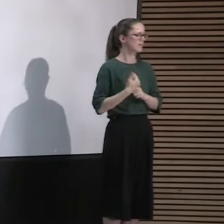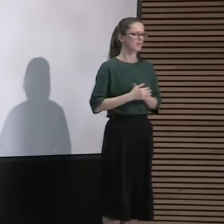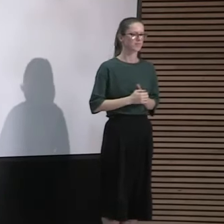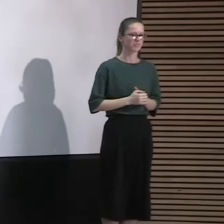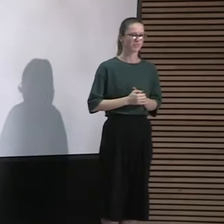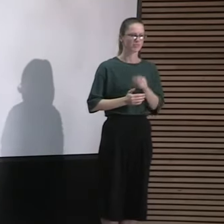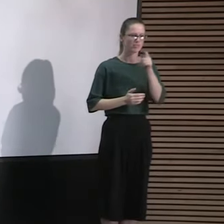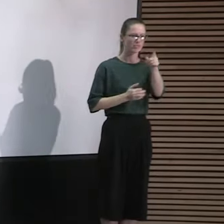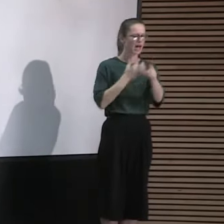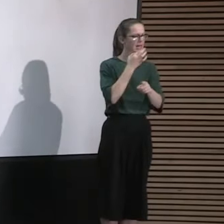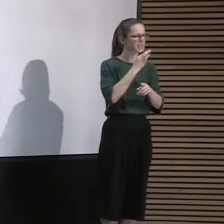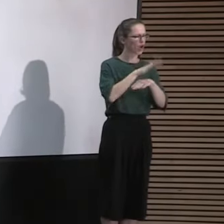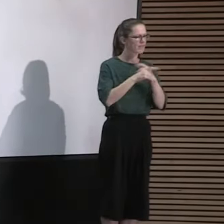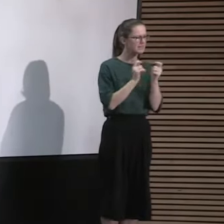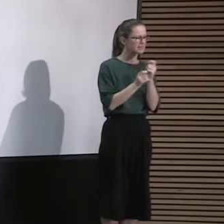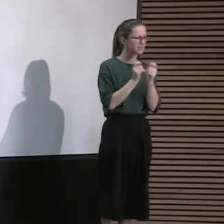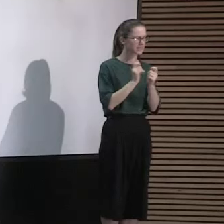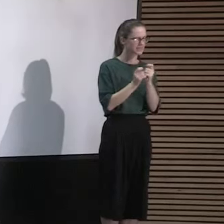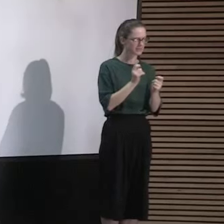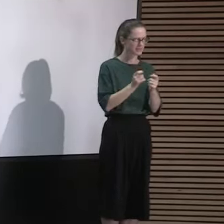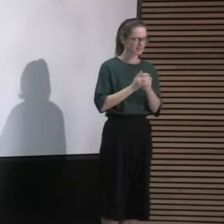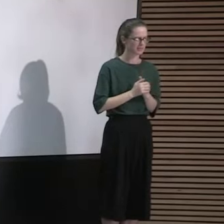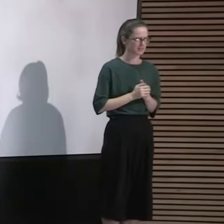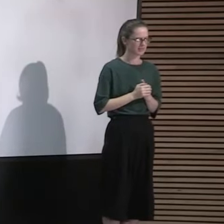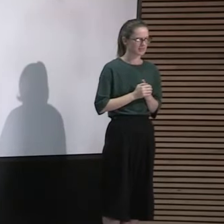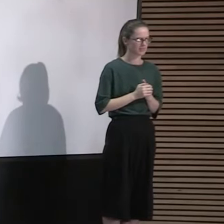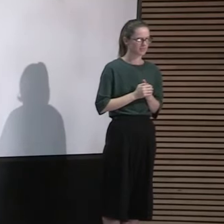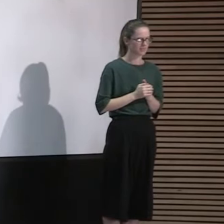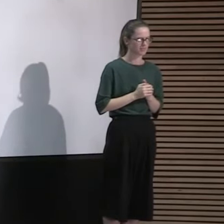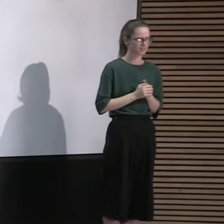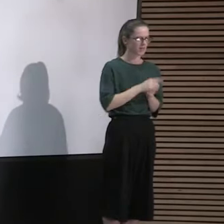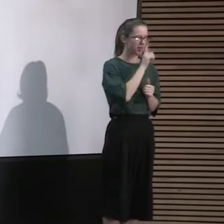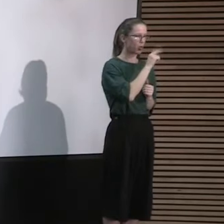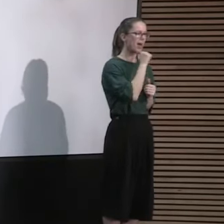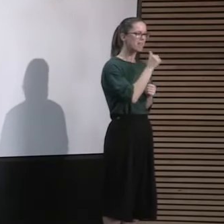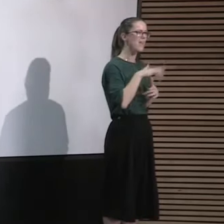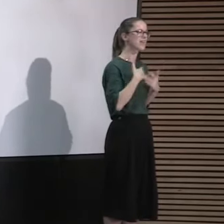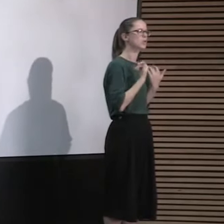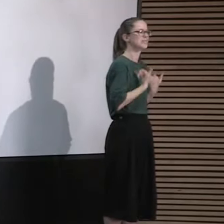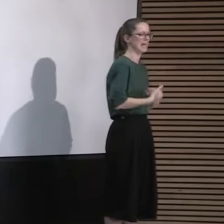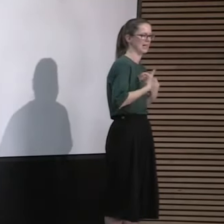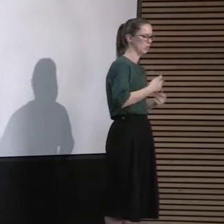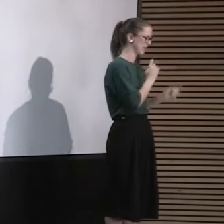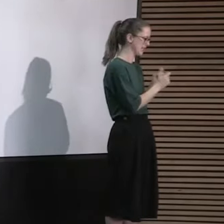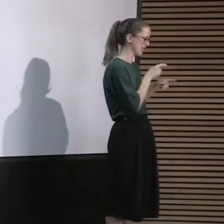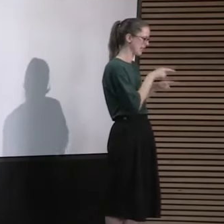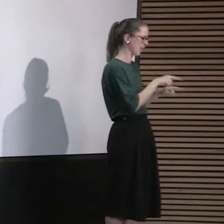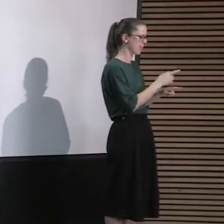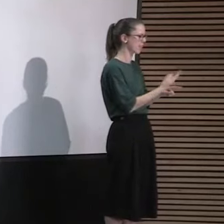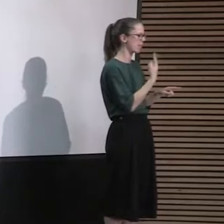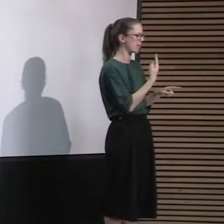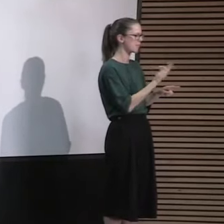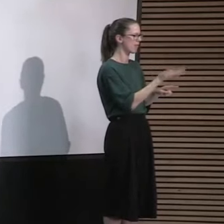Just back on testing, you said that there was that symptomatic testing was still occurring, but there was no real clarity